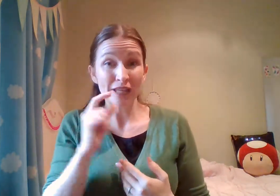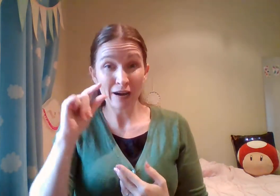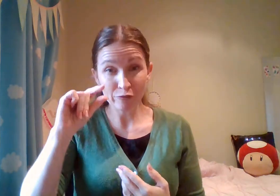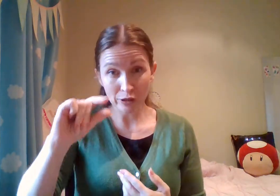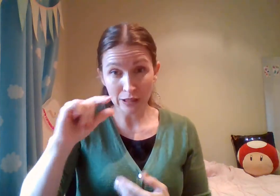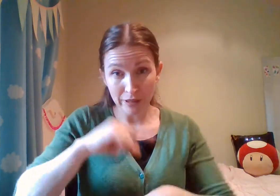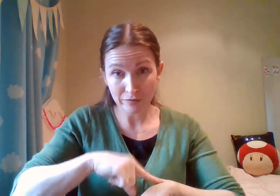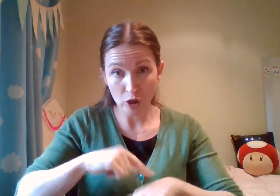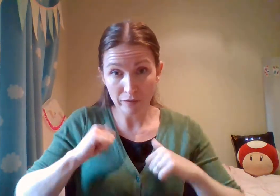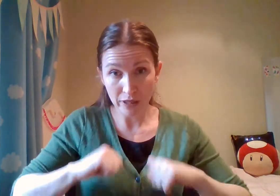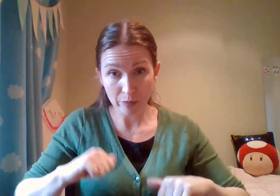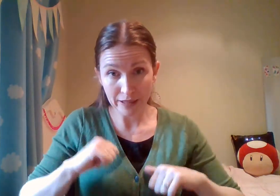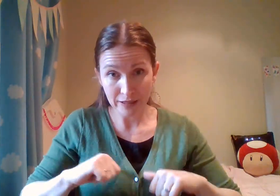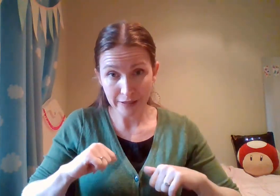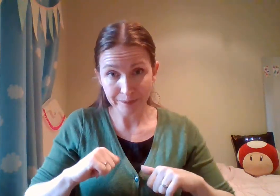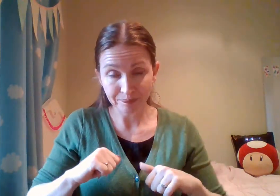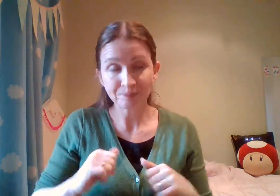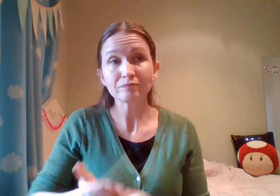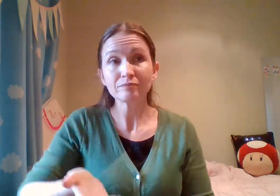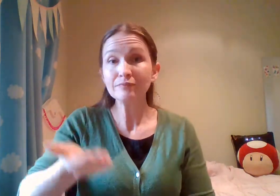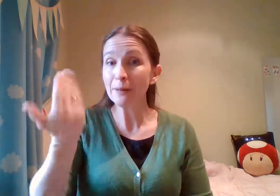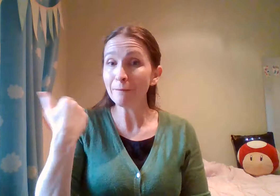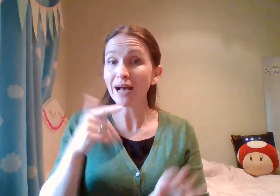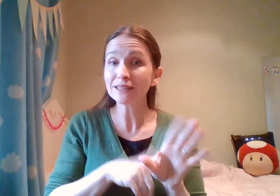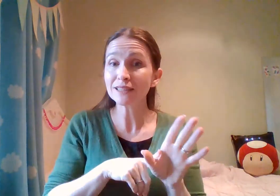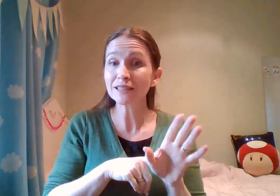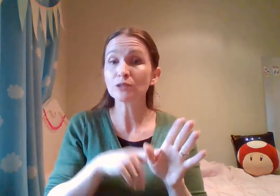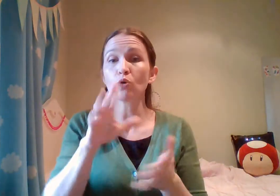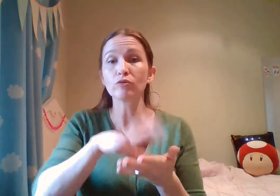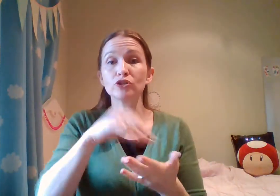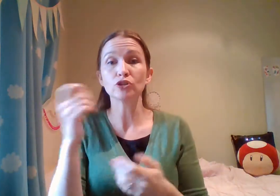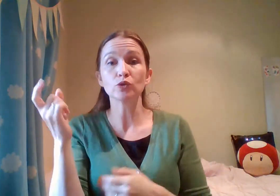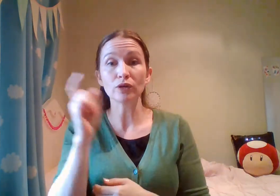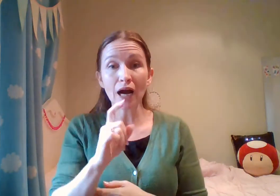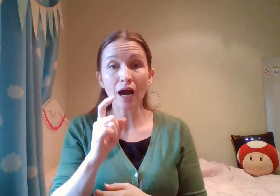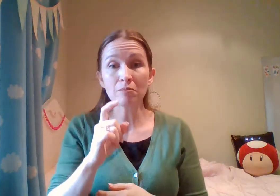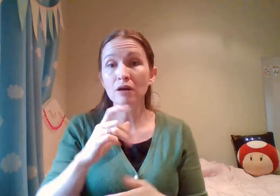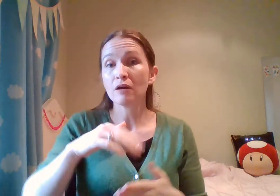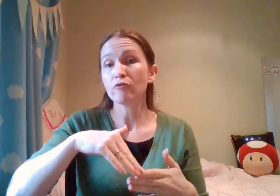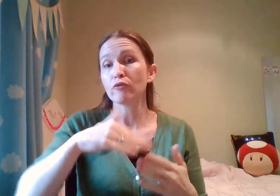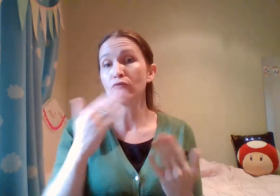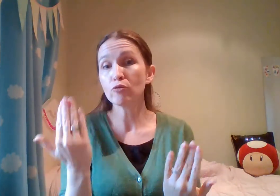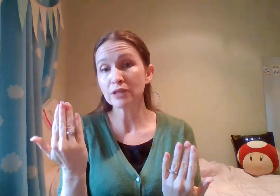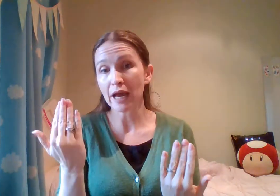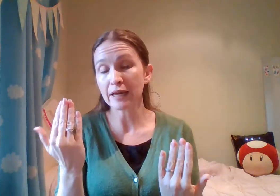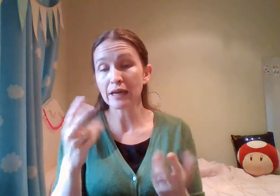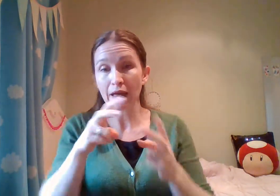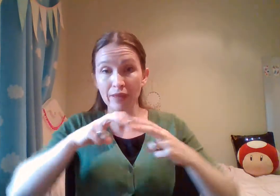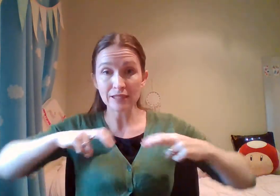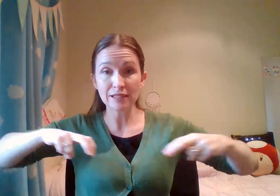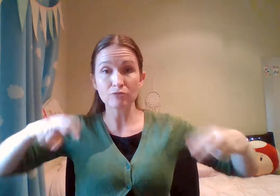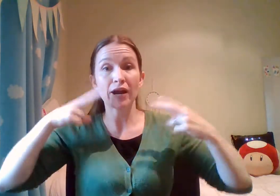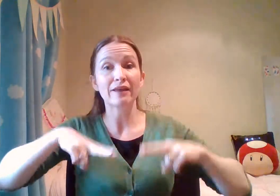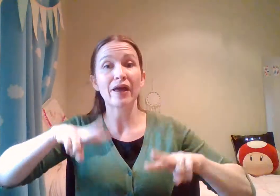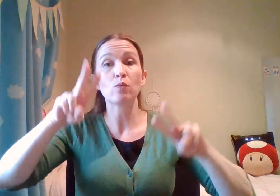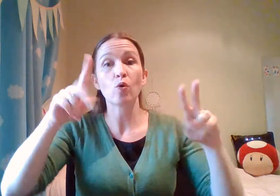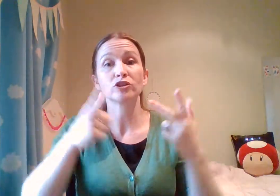come for a little bit of time for their practice. In past years, all the students would come for the full day and they'd sit around and they'd watch the